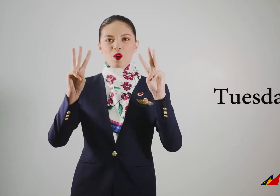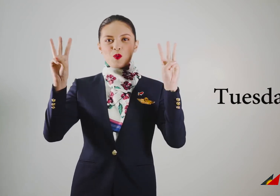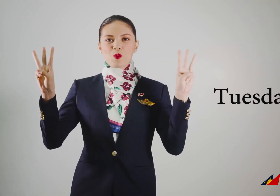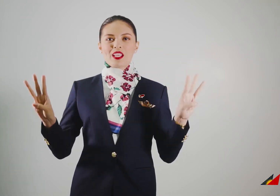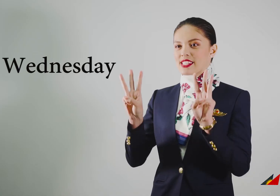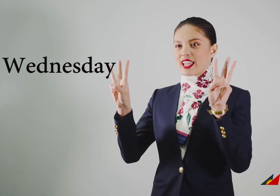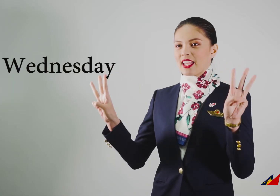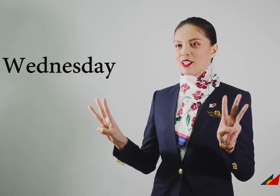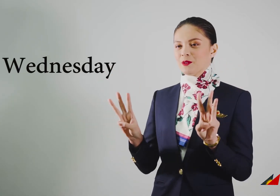Wednesday,